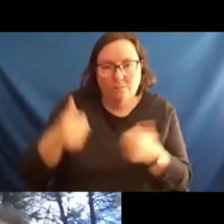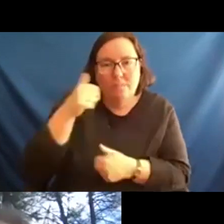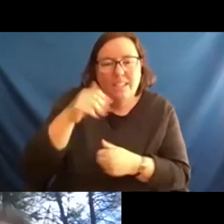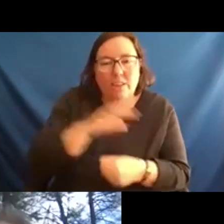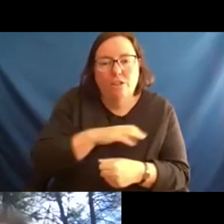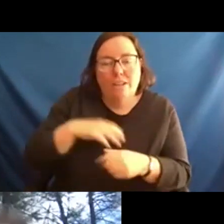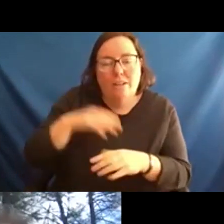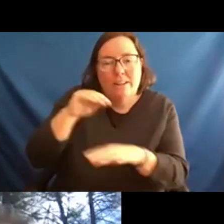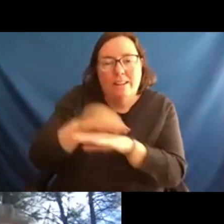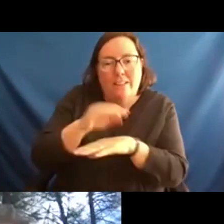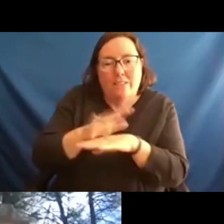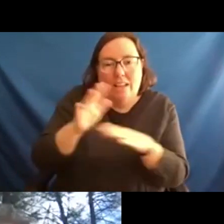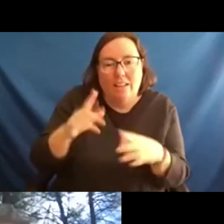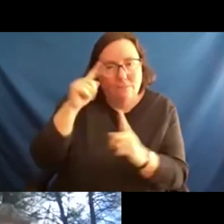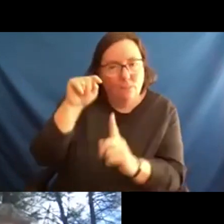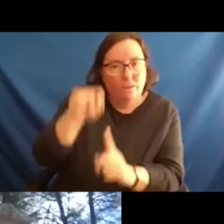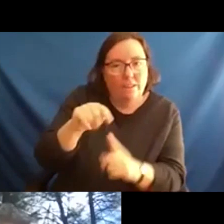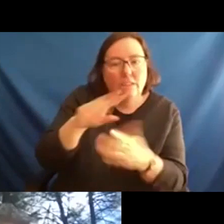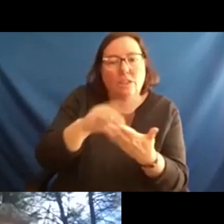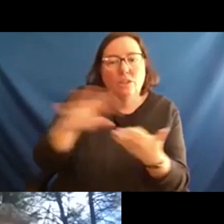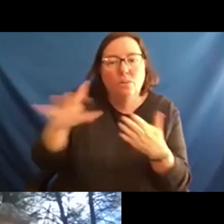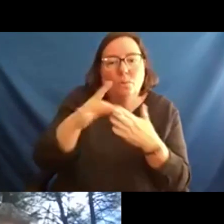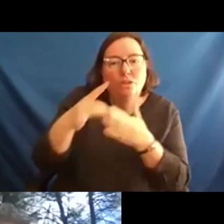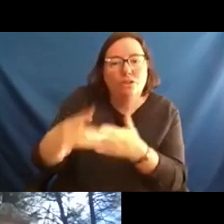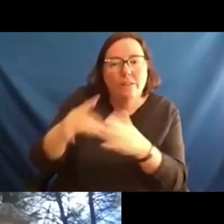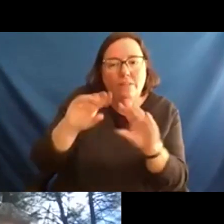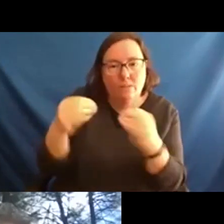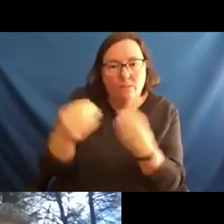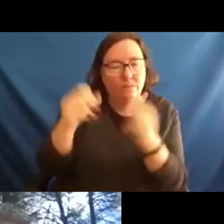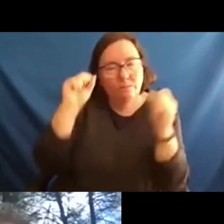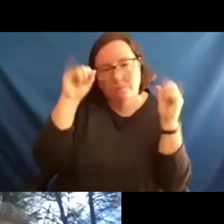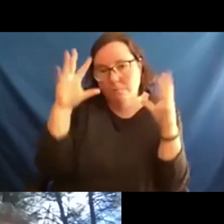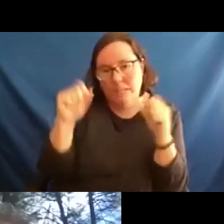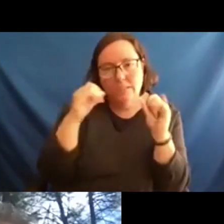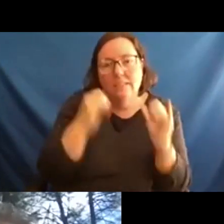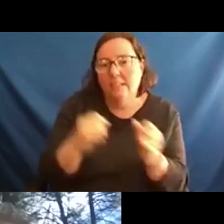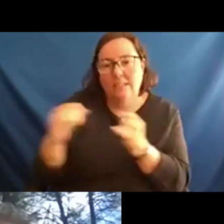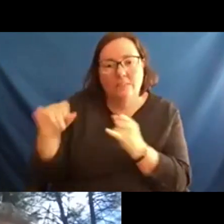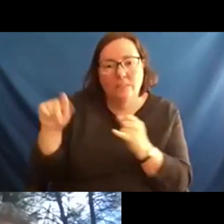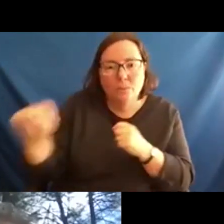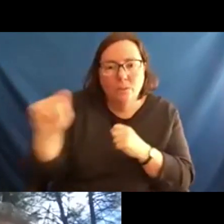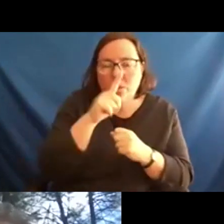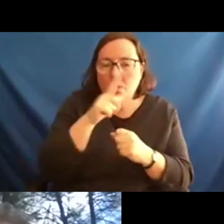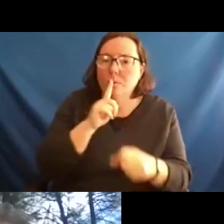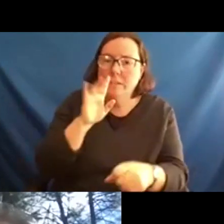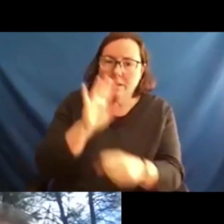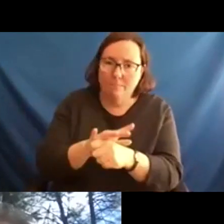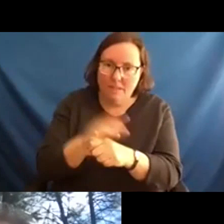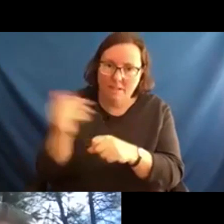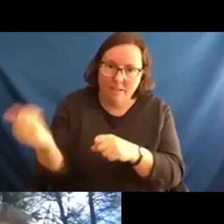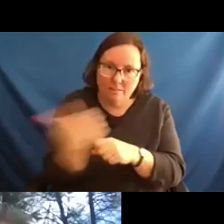this student-driven organization of extraordinary individuals who have committed themselves by